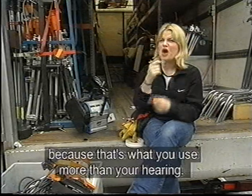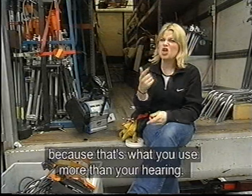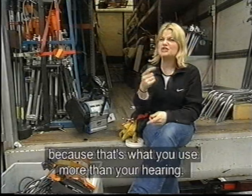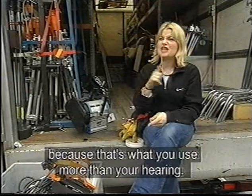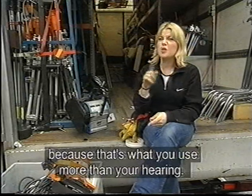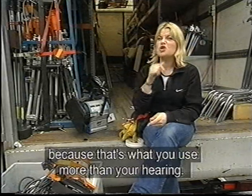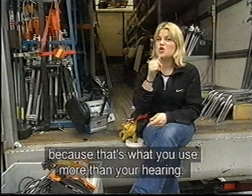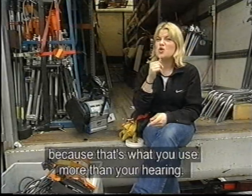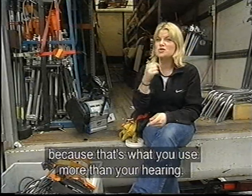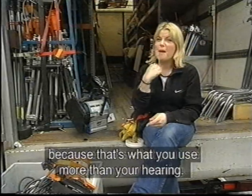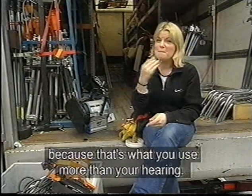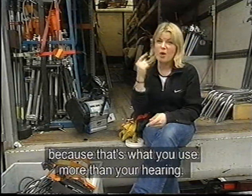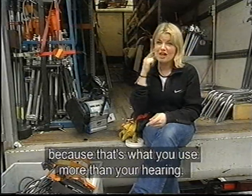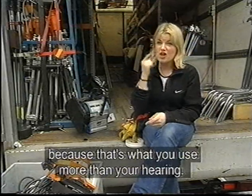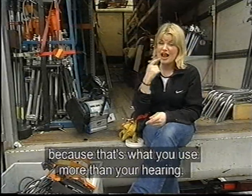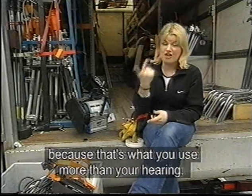because that's what you need more than you feel.